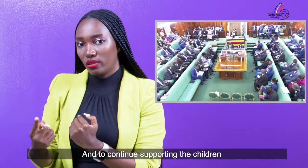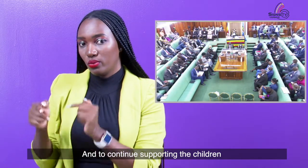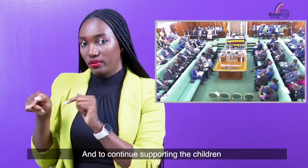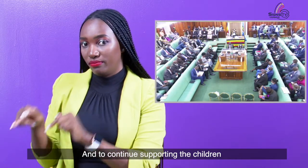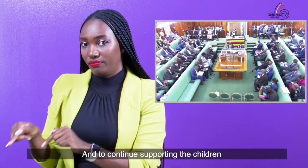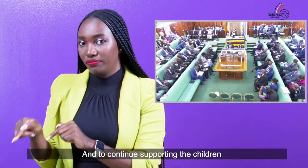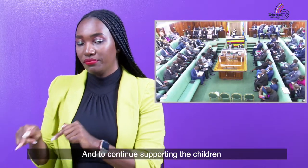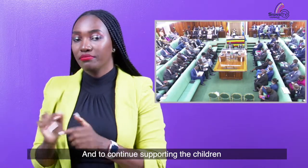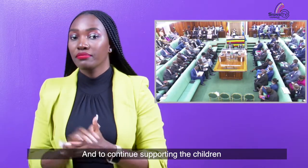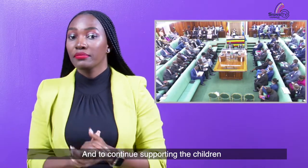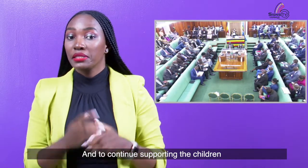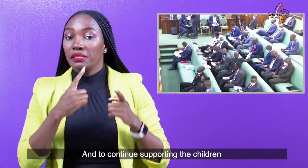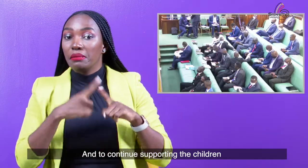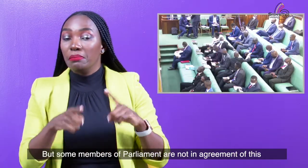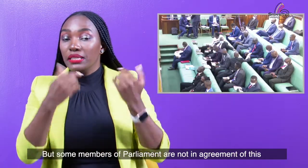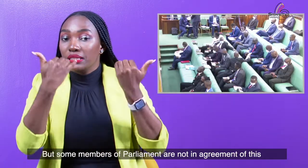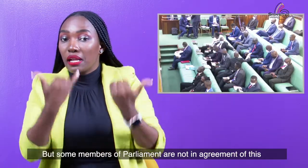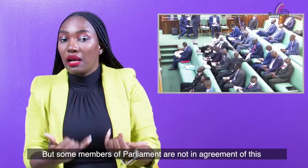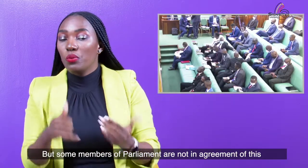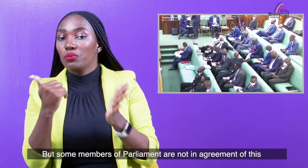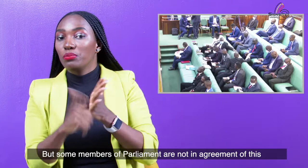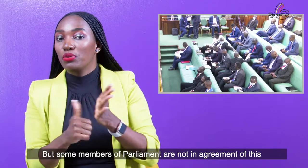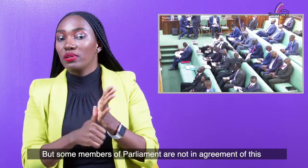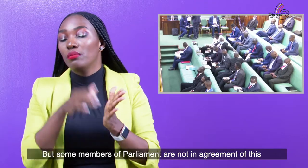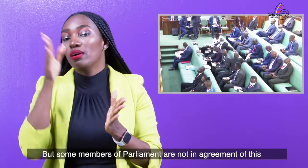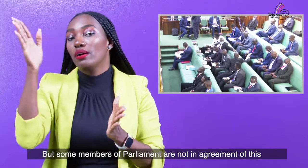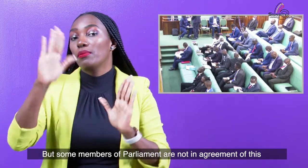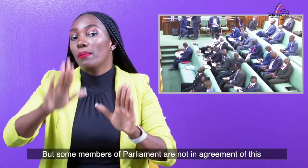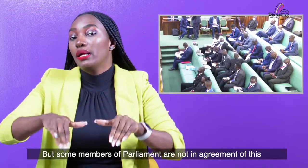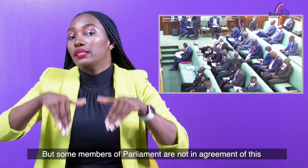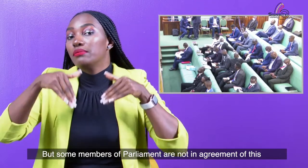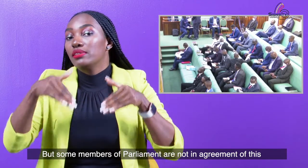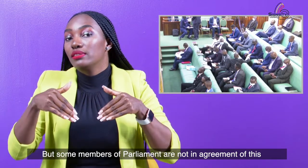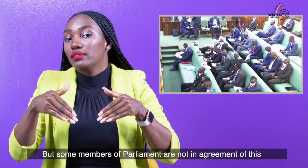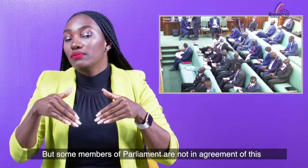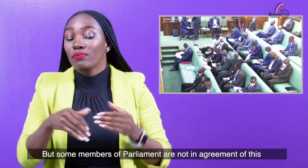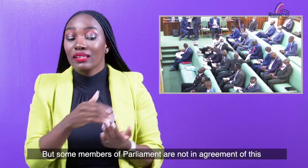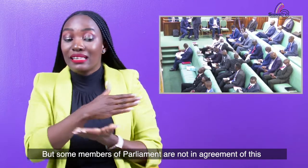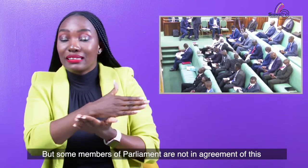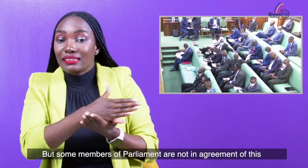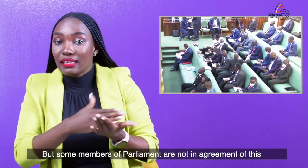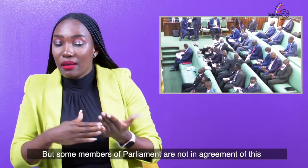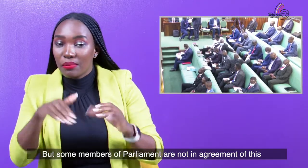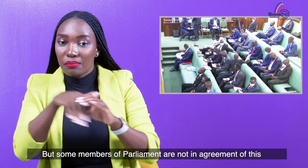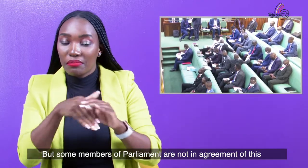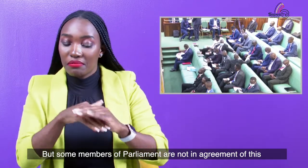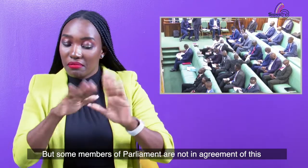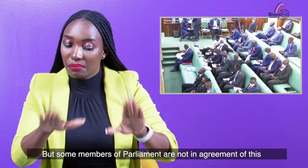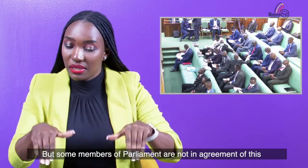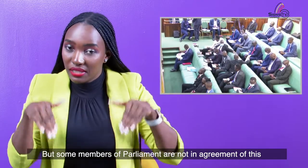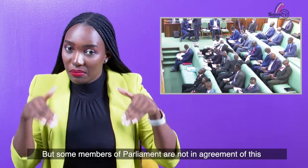children. But some members of Parliament are not in agreement of this.